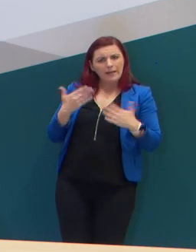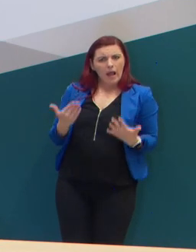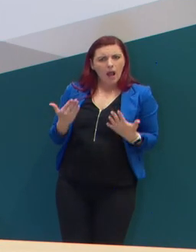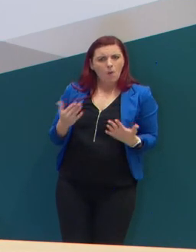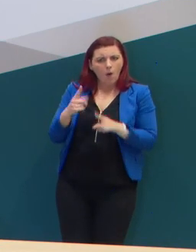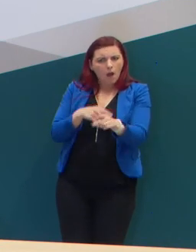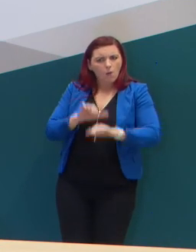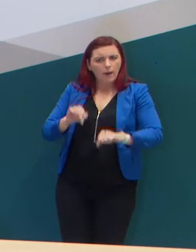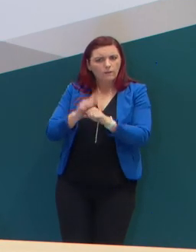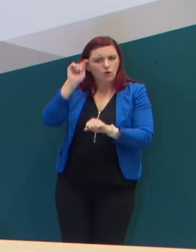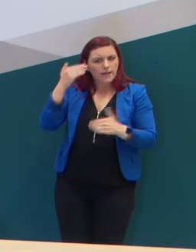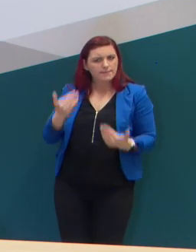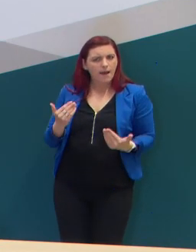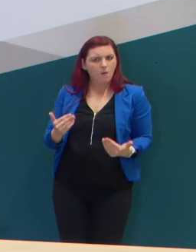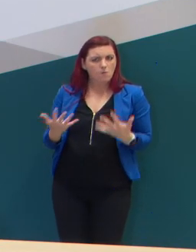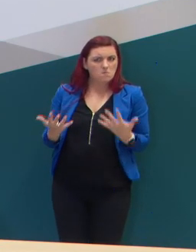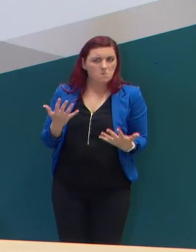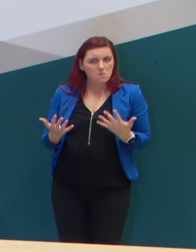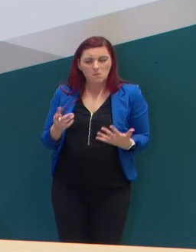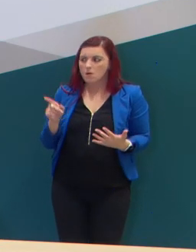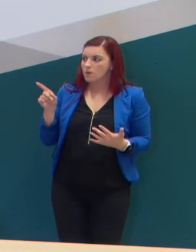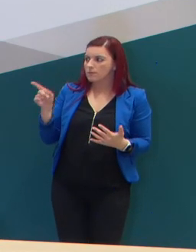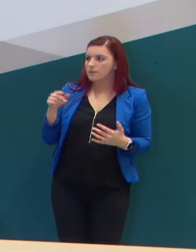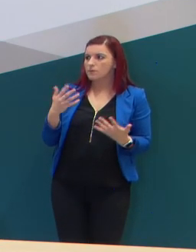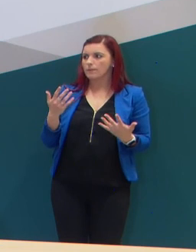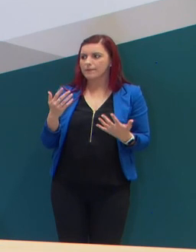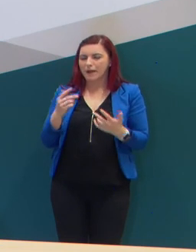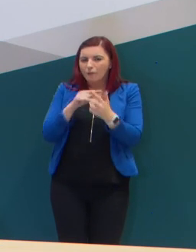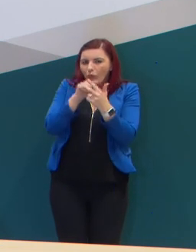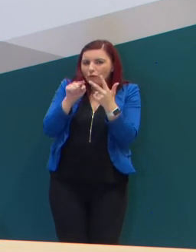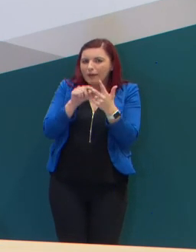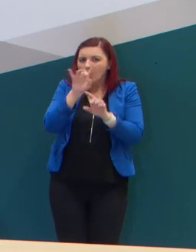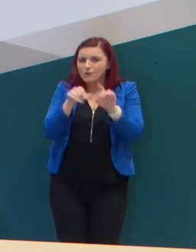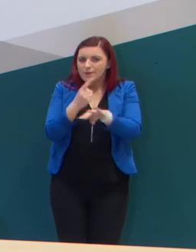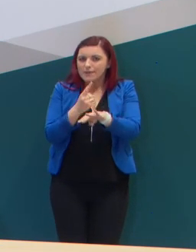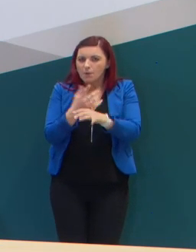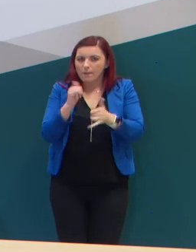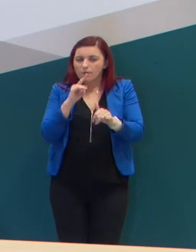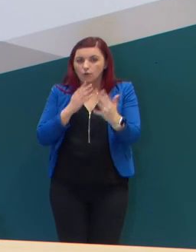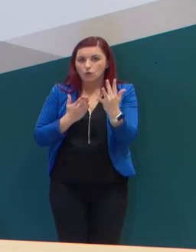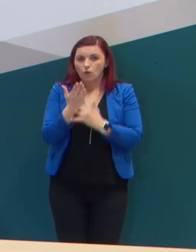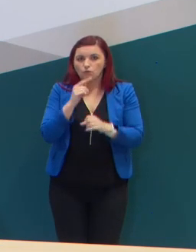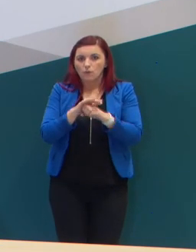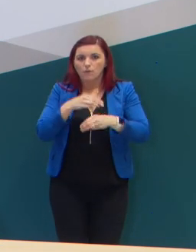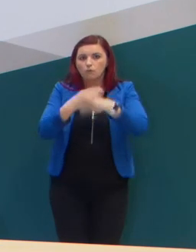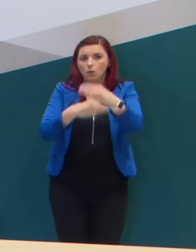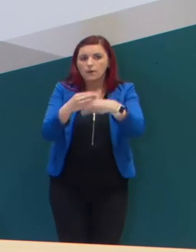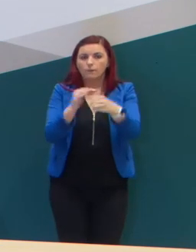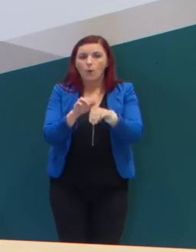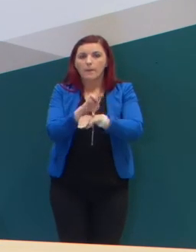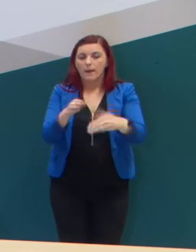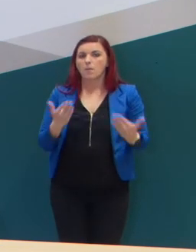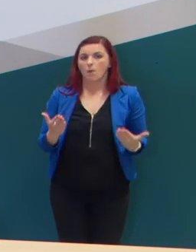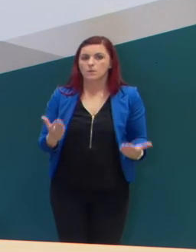point? So I suppose there are kind of 3 questions in there. So I suppose maybe just to go through the process for people. So there's